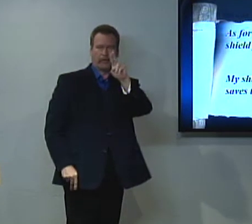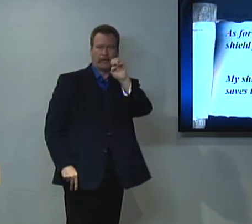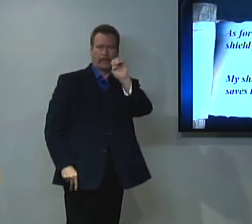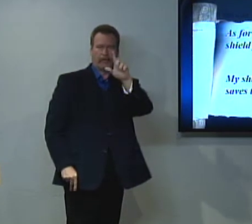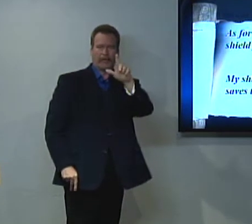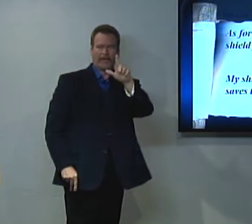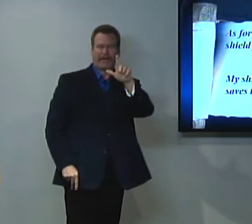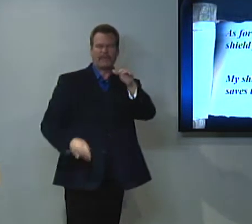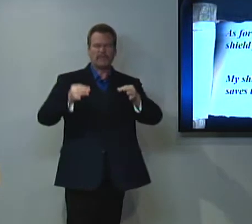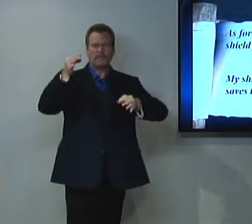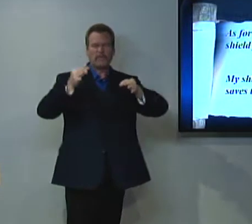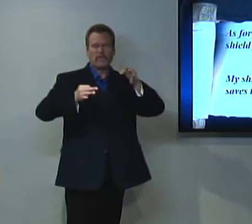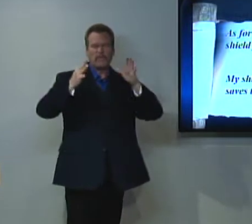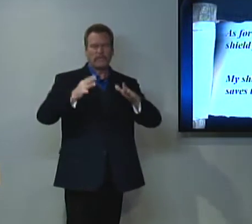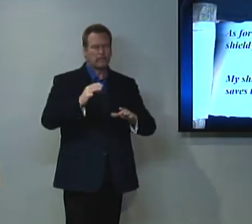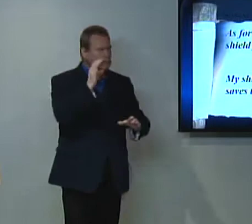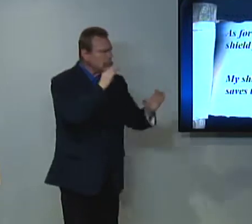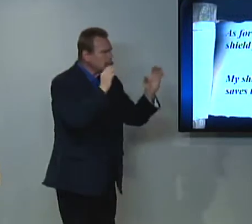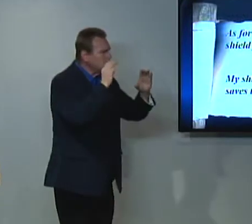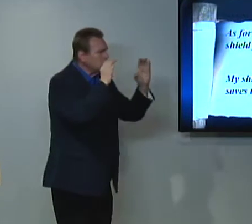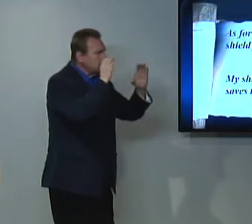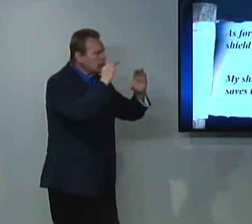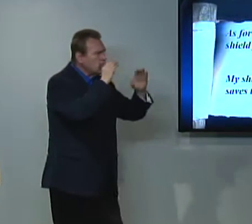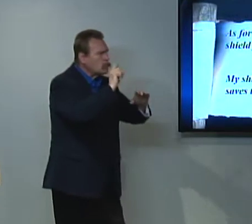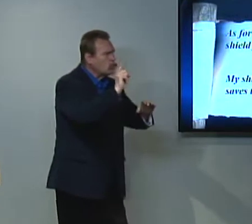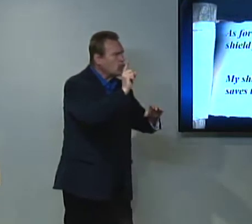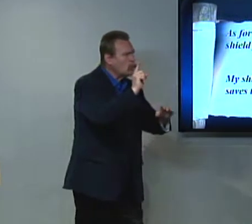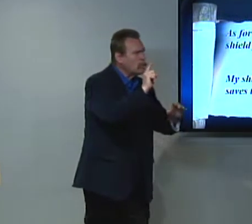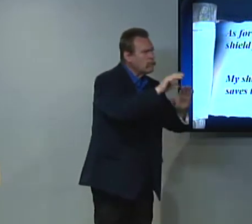Samuel, he was the judge at the time.